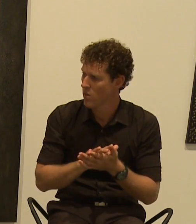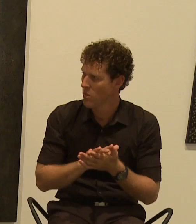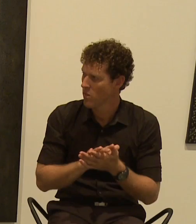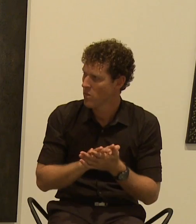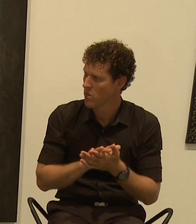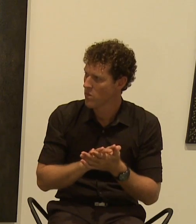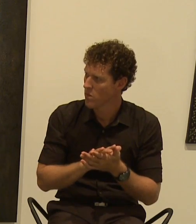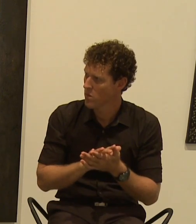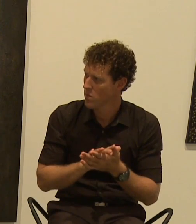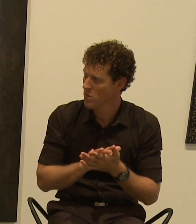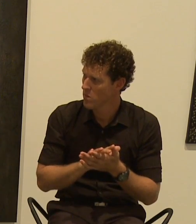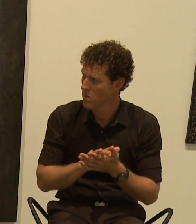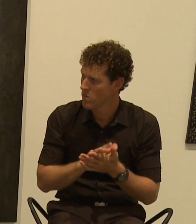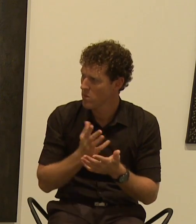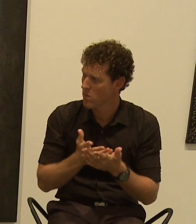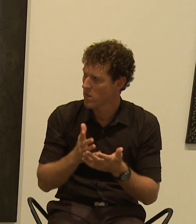in the way that they